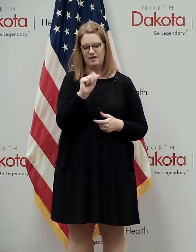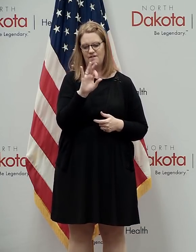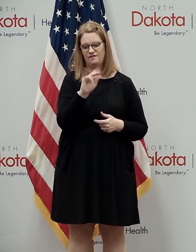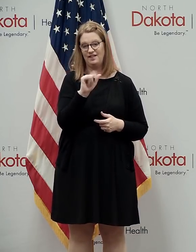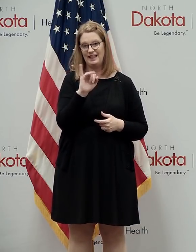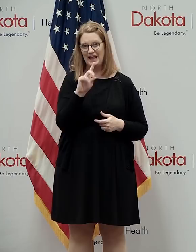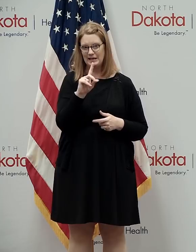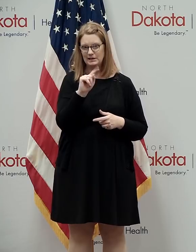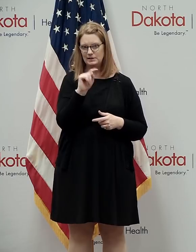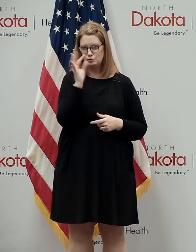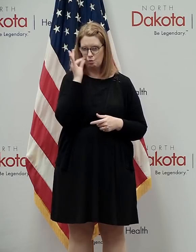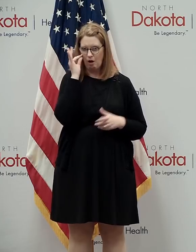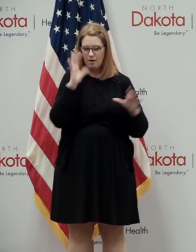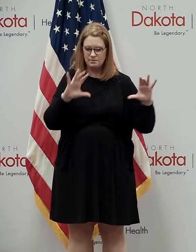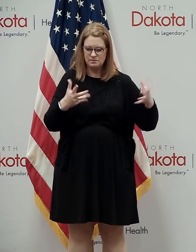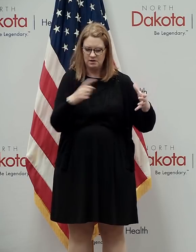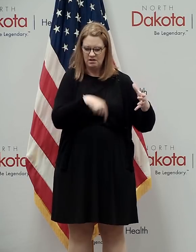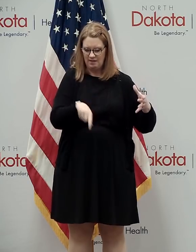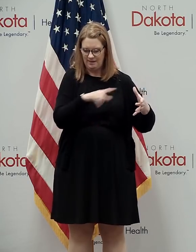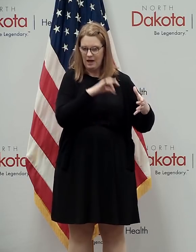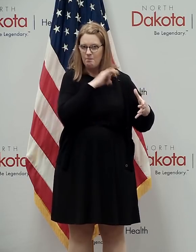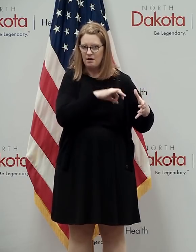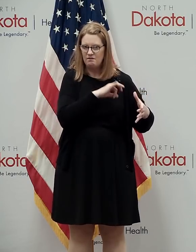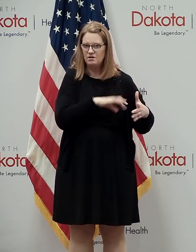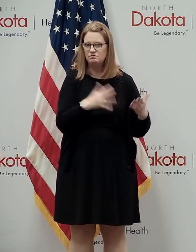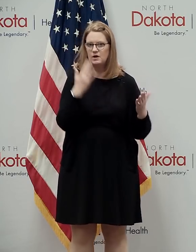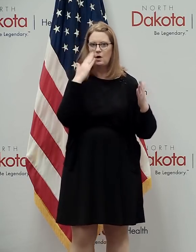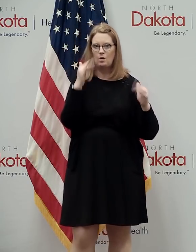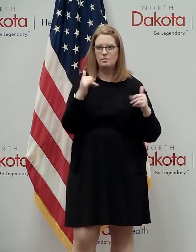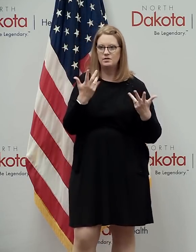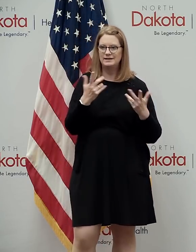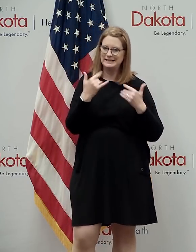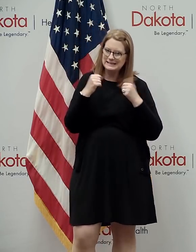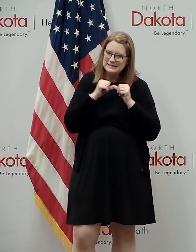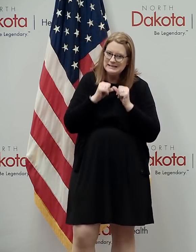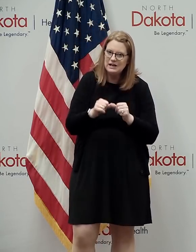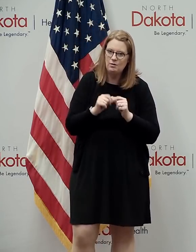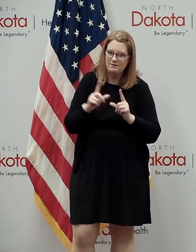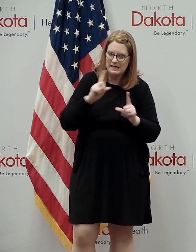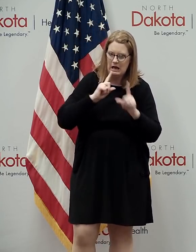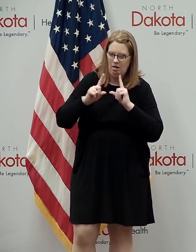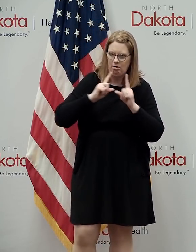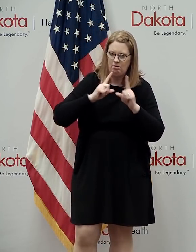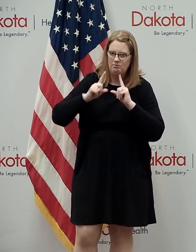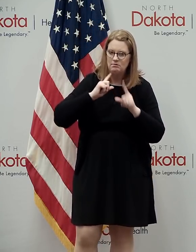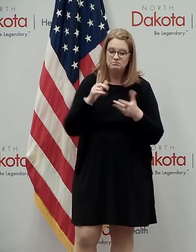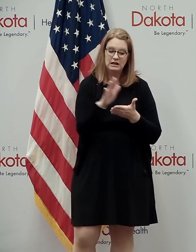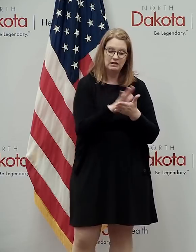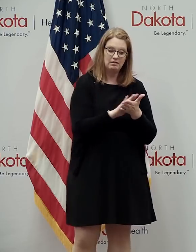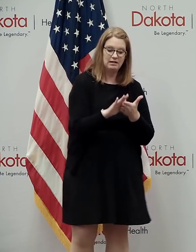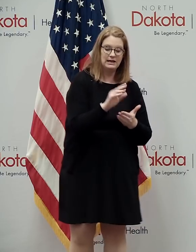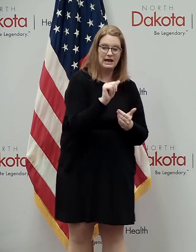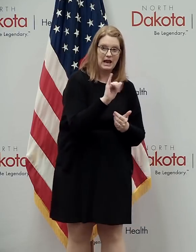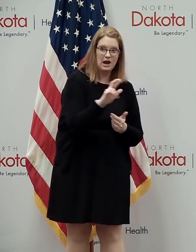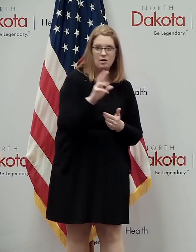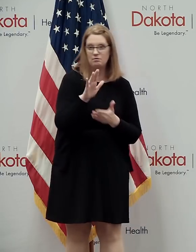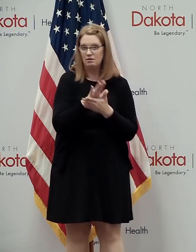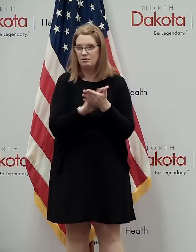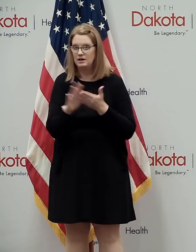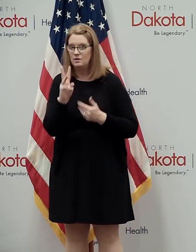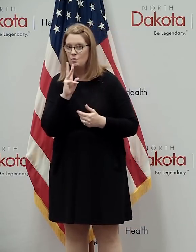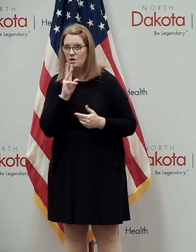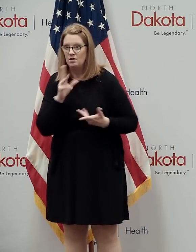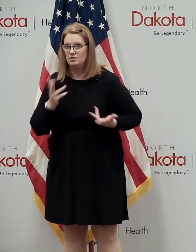running. I hope for all of us that we can have continue to have a dialogue about how do we have clean air and clean water, but we do it in a way where we're not